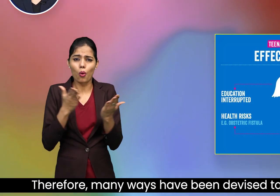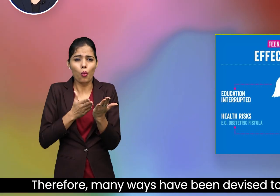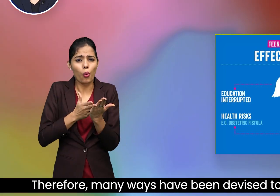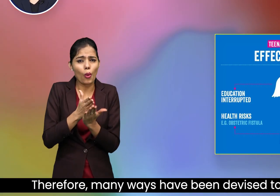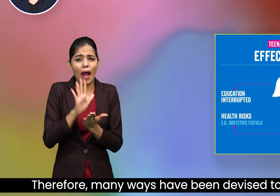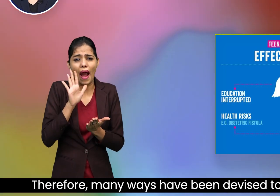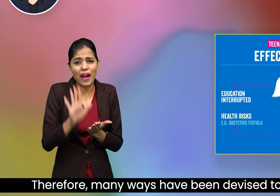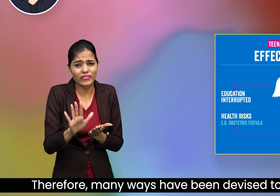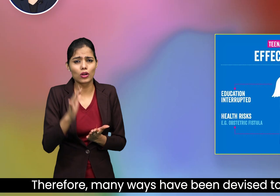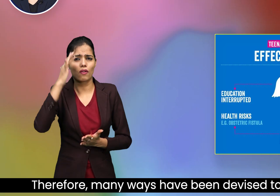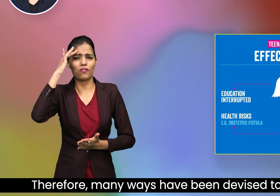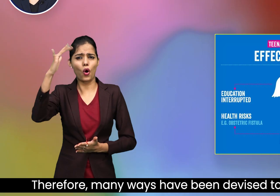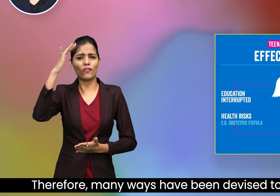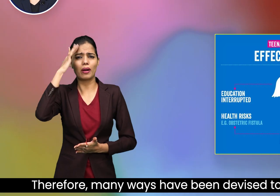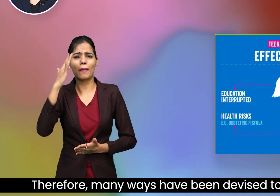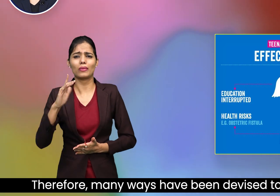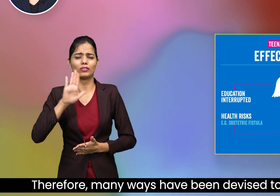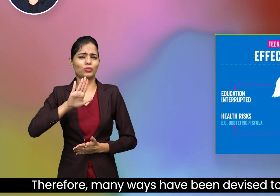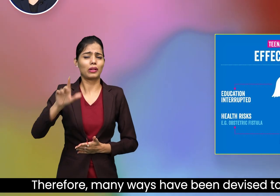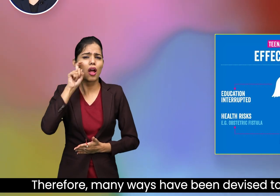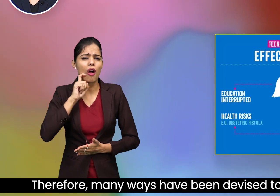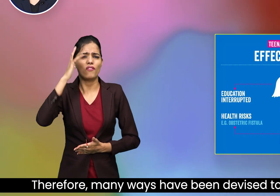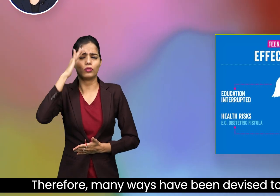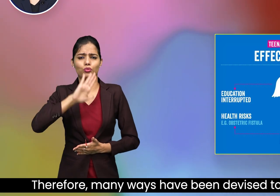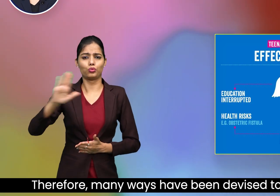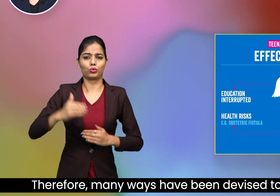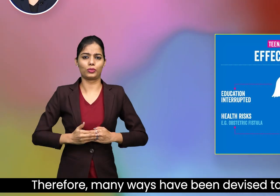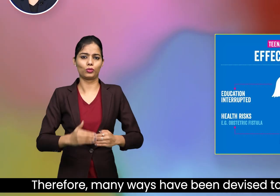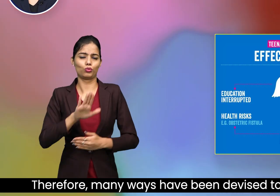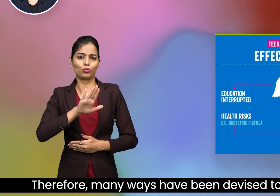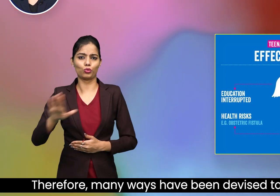Therefore, many ways have been devised to avoid pregnancy.